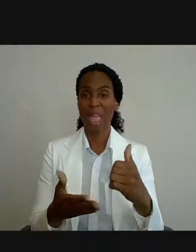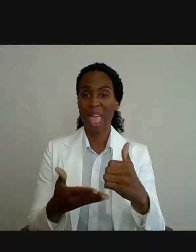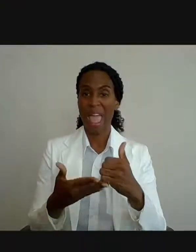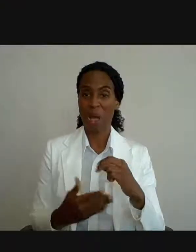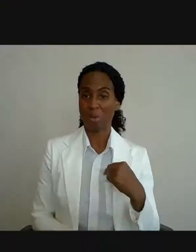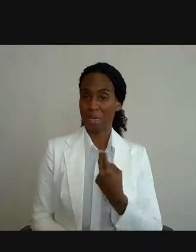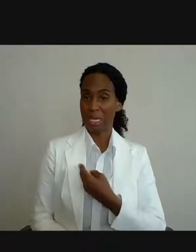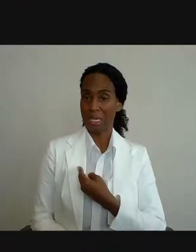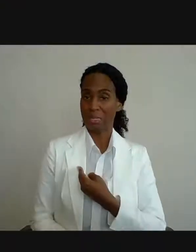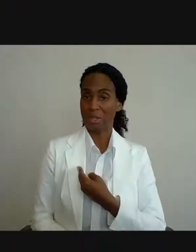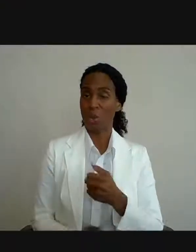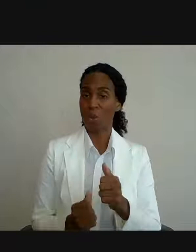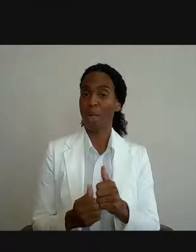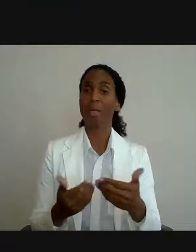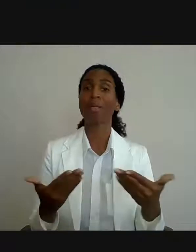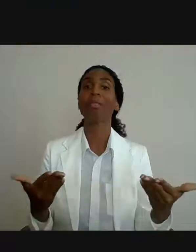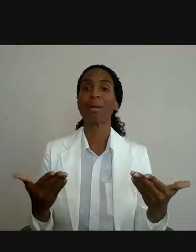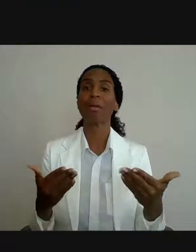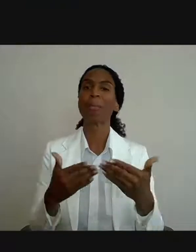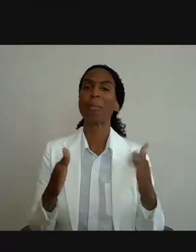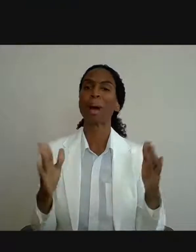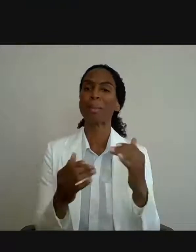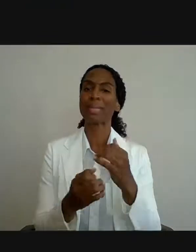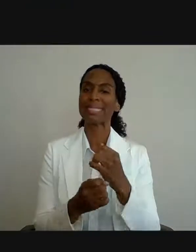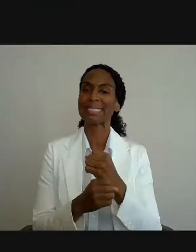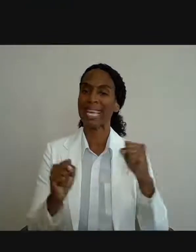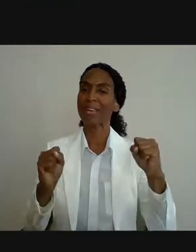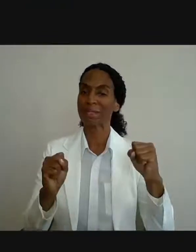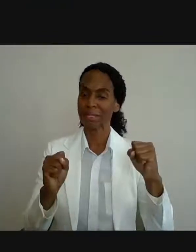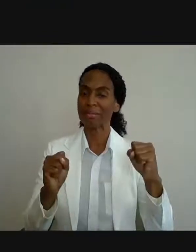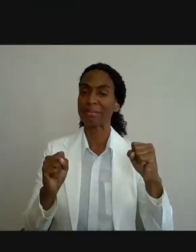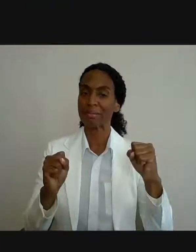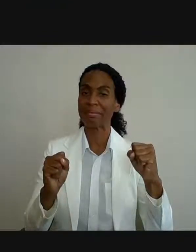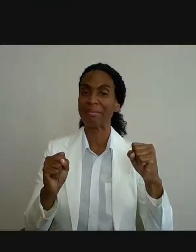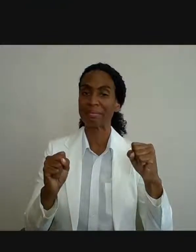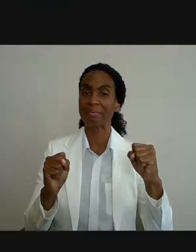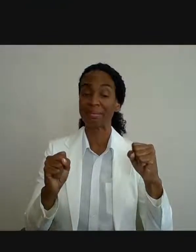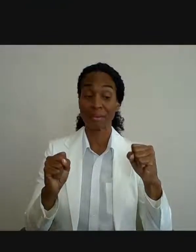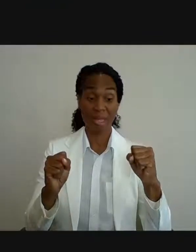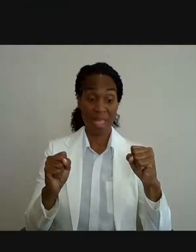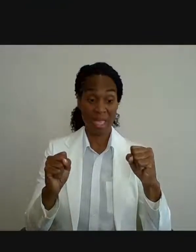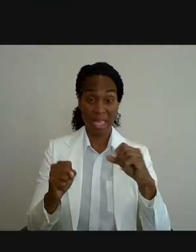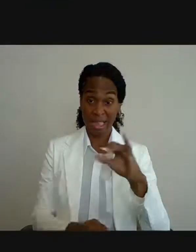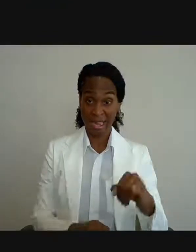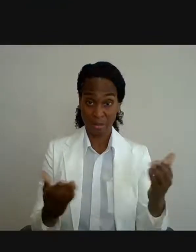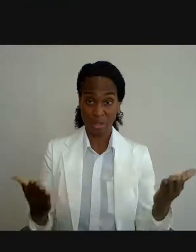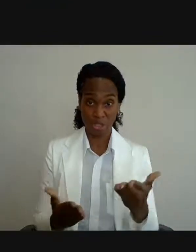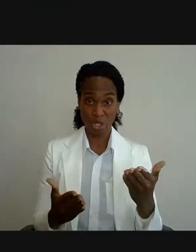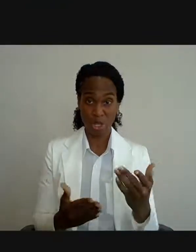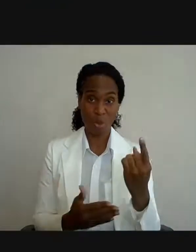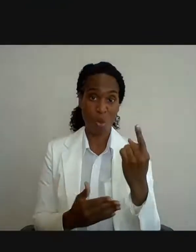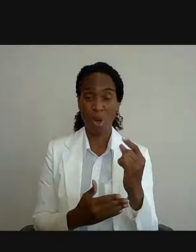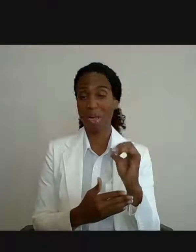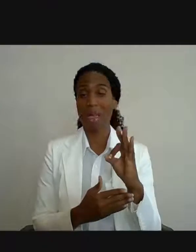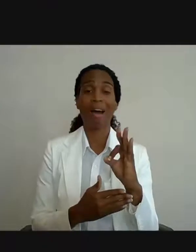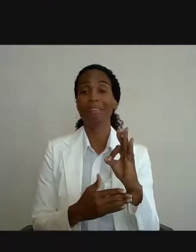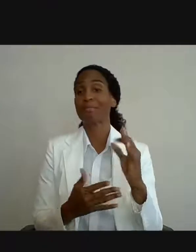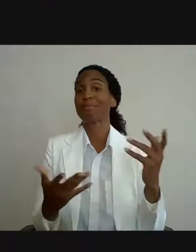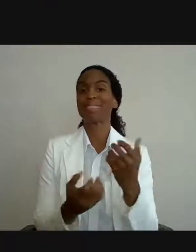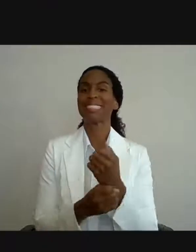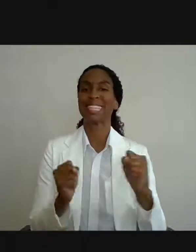in terms of a public safety standpoint, one of the safest cities in the country. So I just want